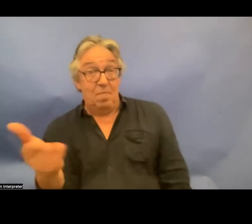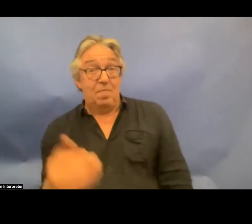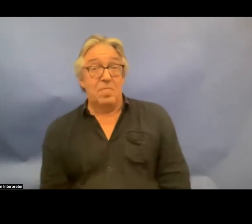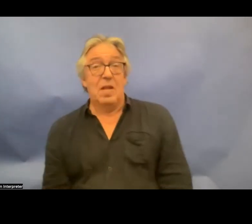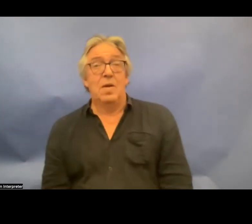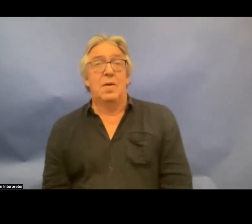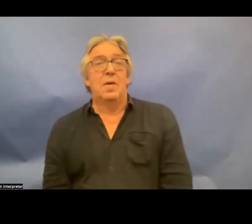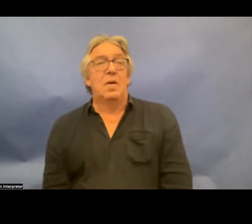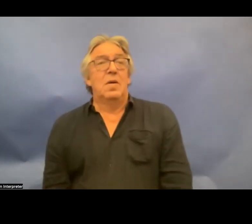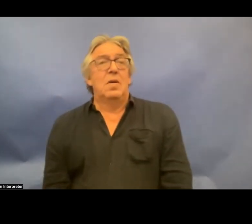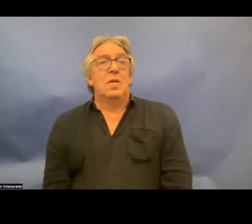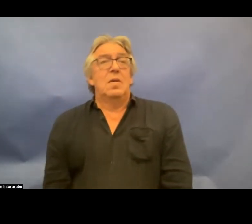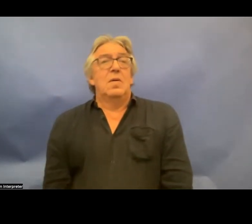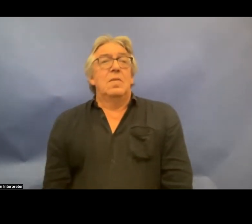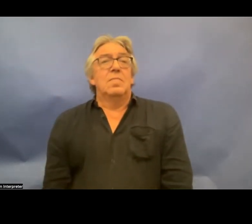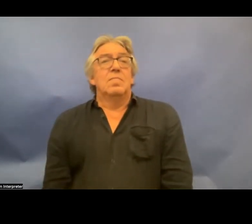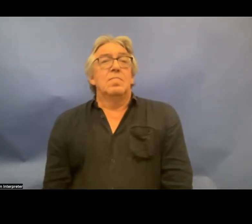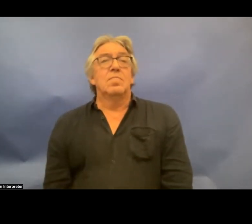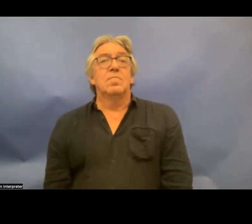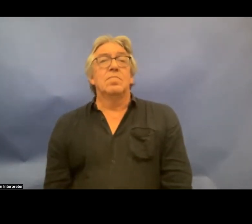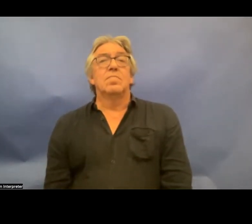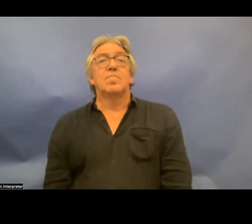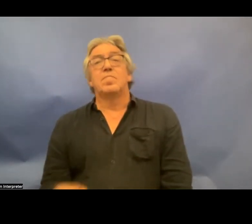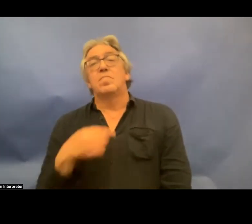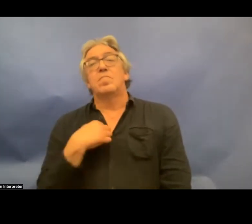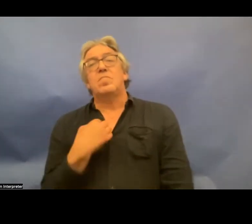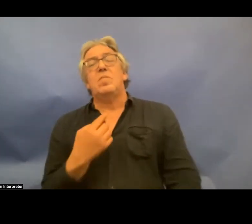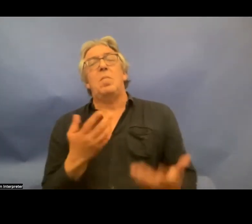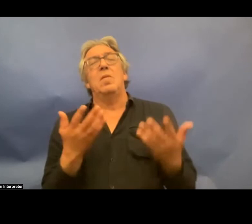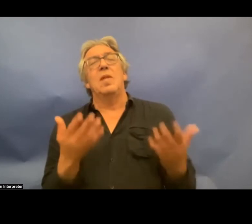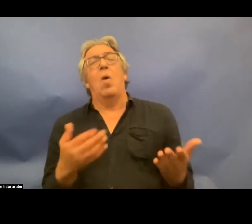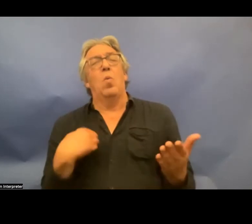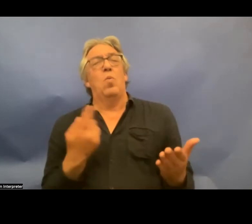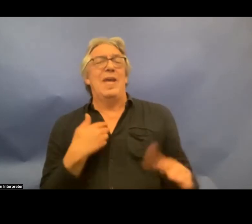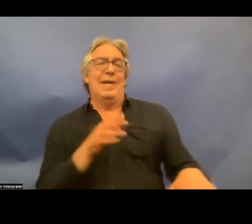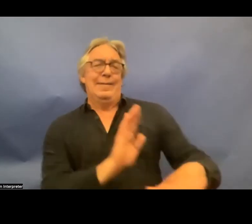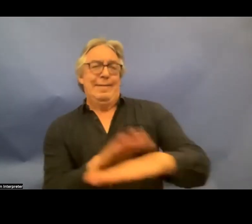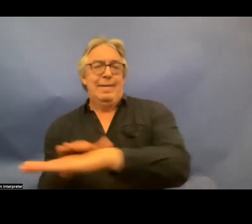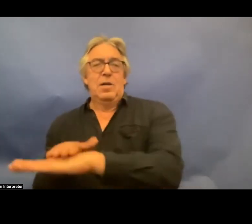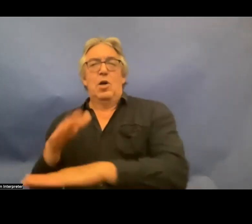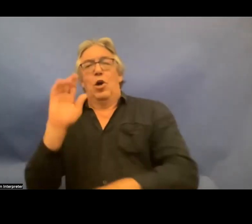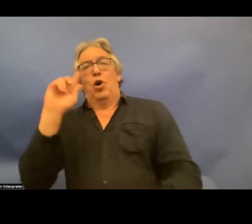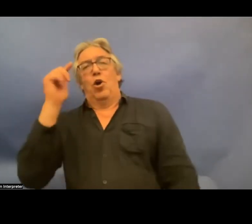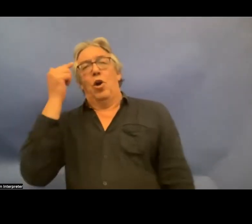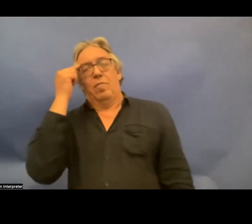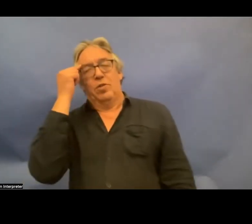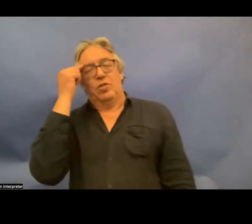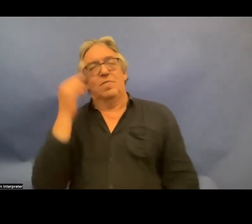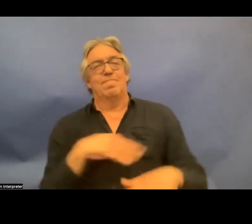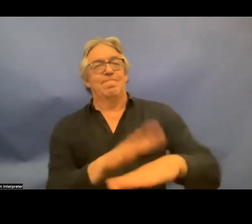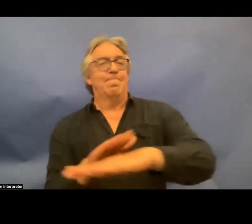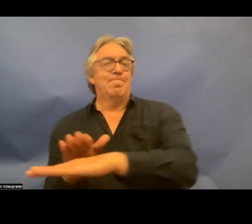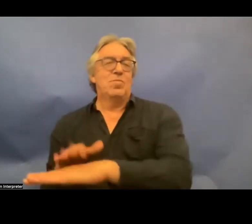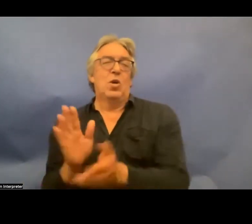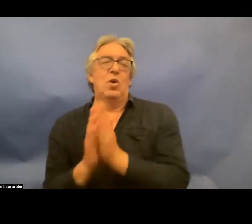guidelines of the institutionalization, because the convention it was into enforce since